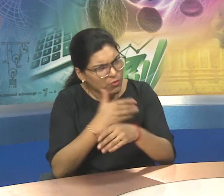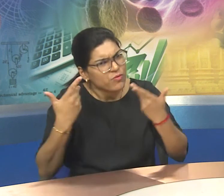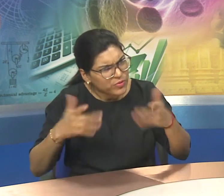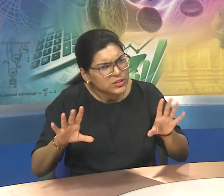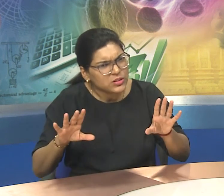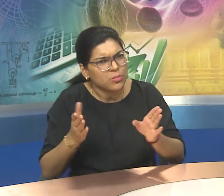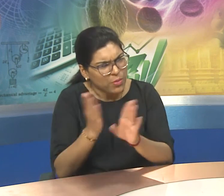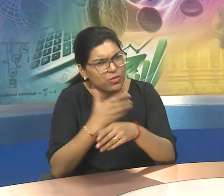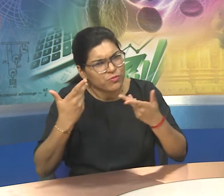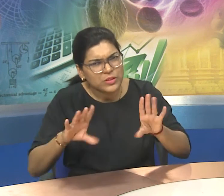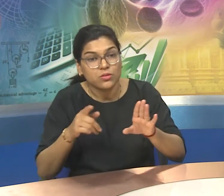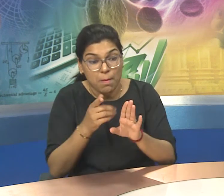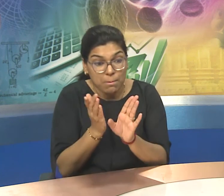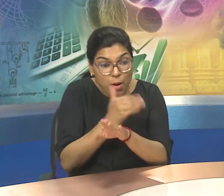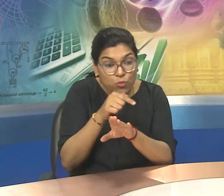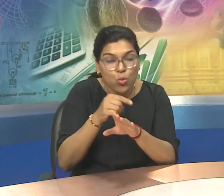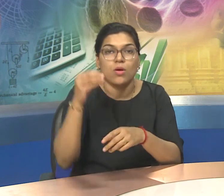statements are for the past,